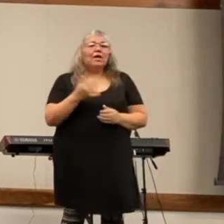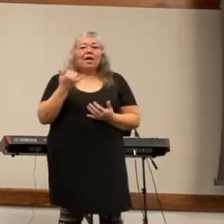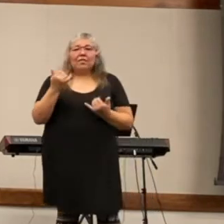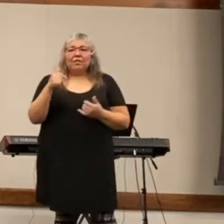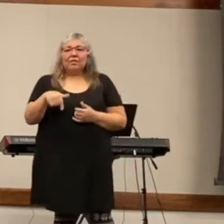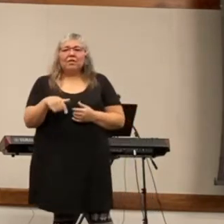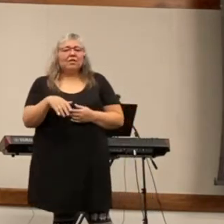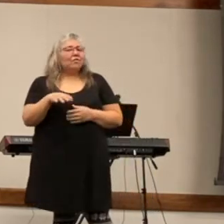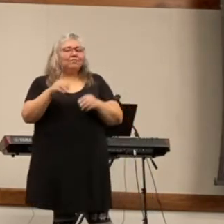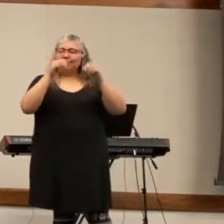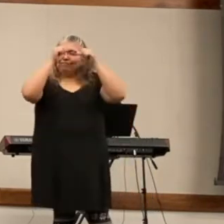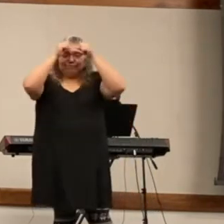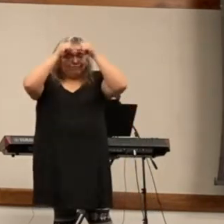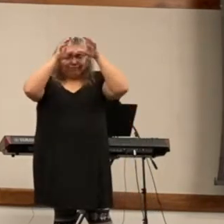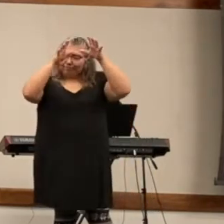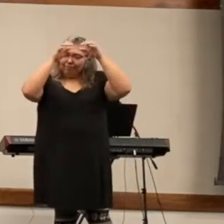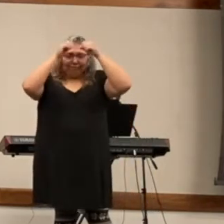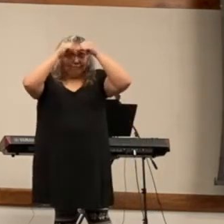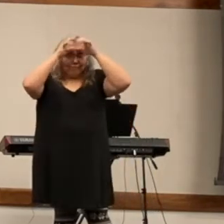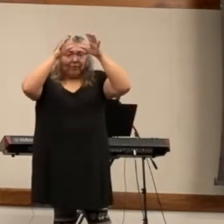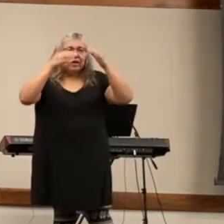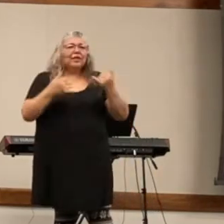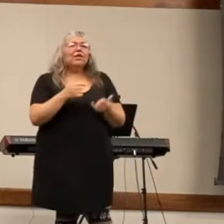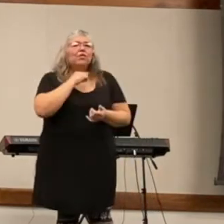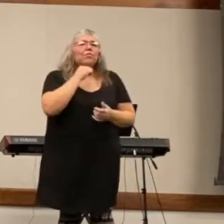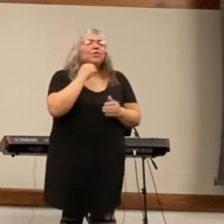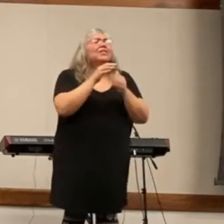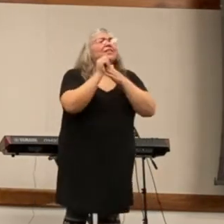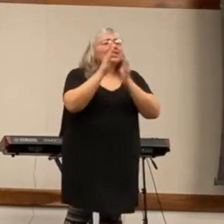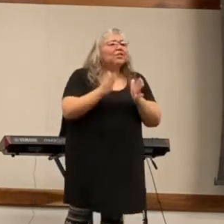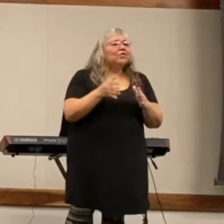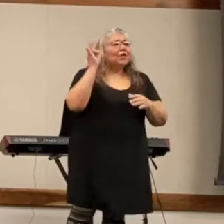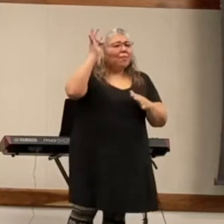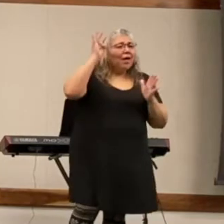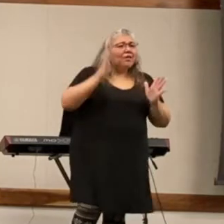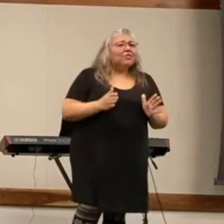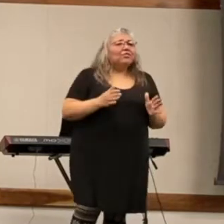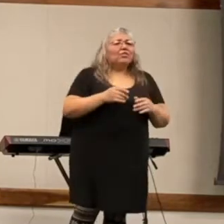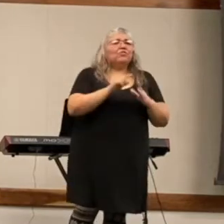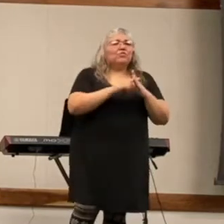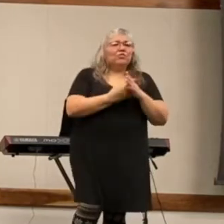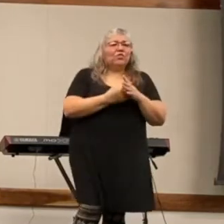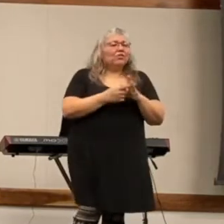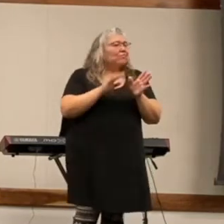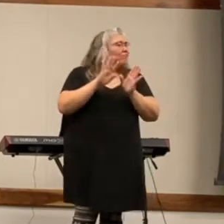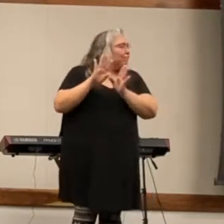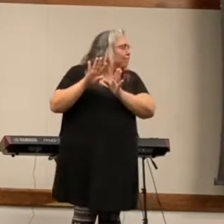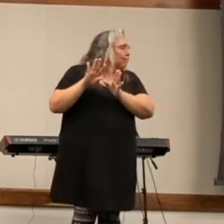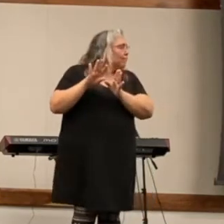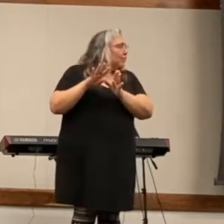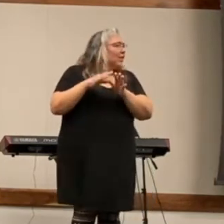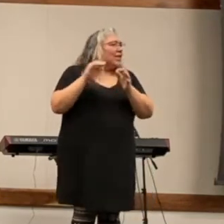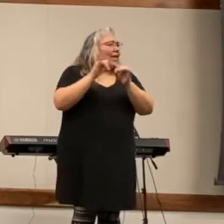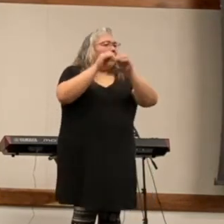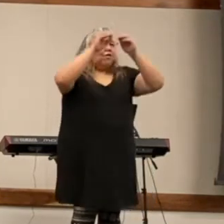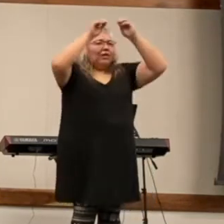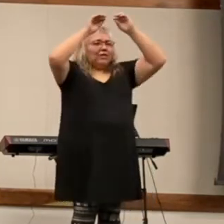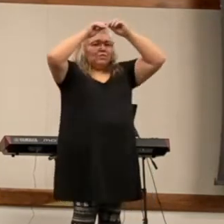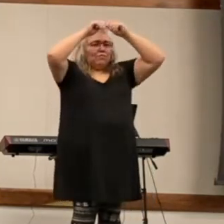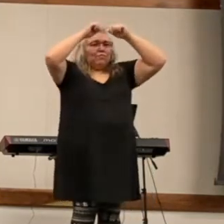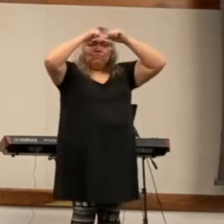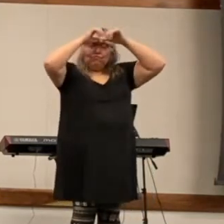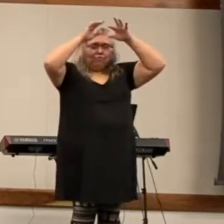they're being disobedient. And so it's like the priests, the leaders, the pastors are starting to disobey, and it's leaking down